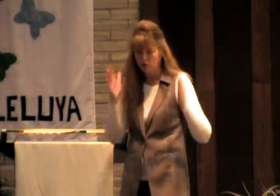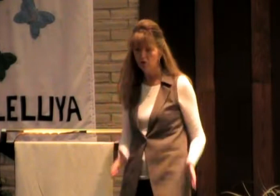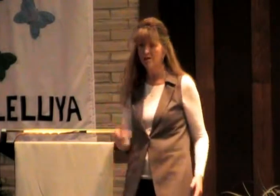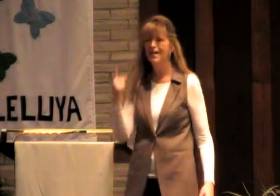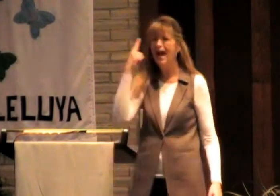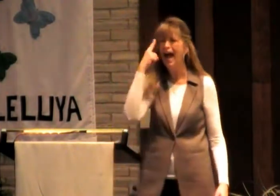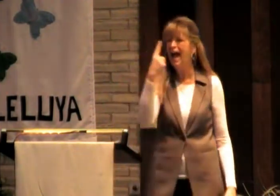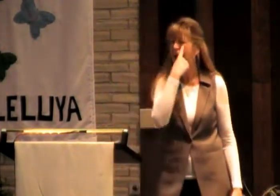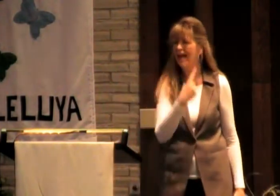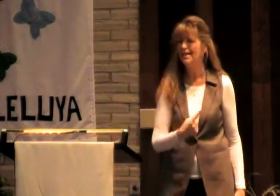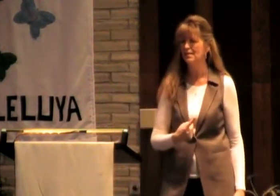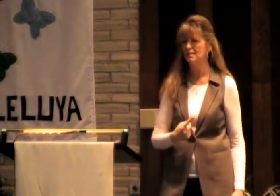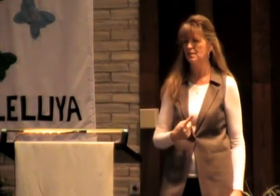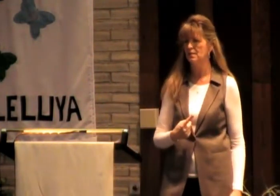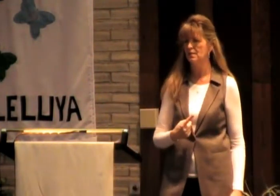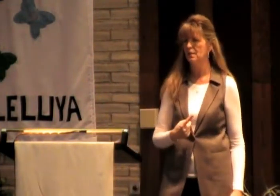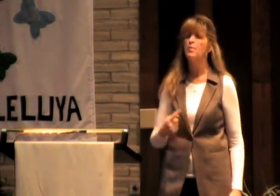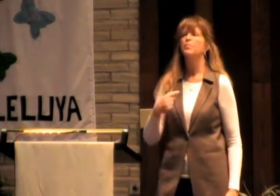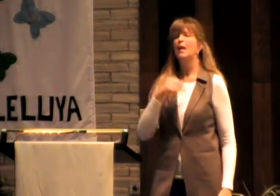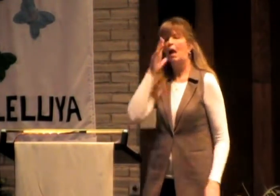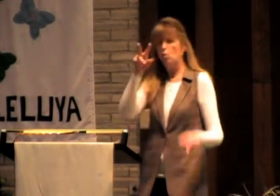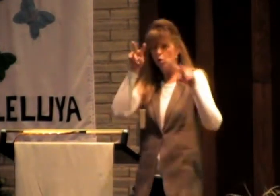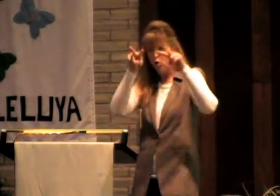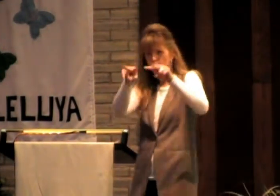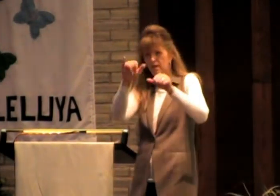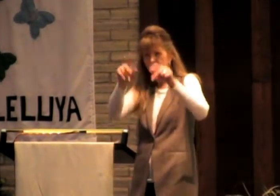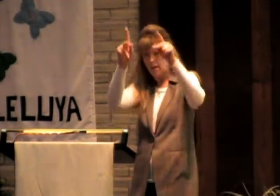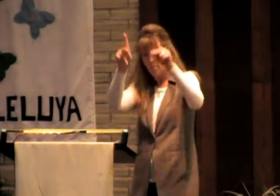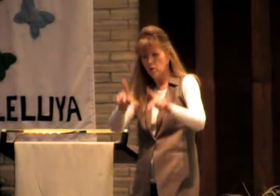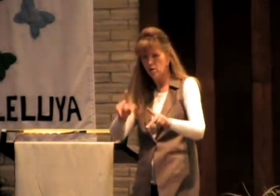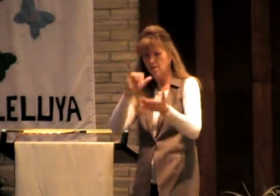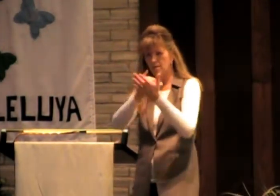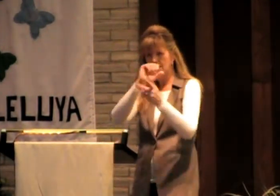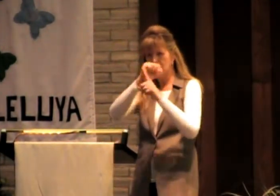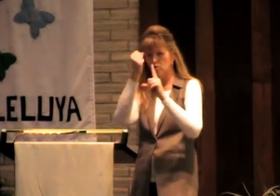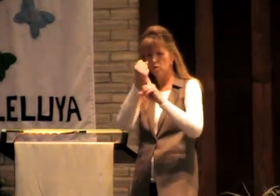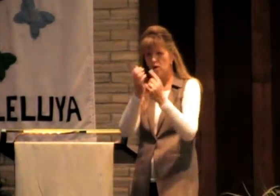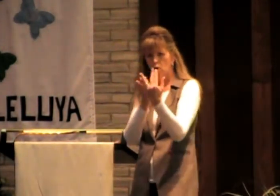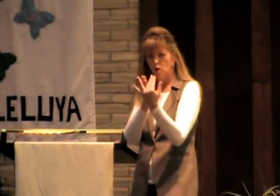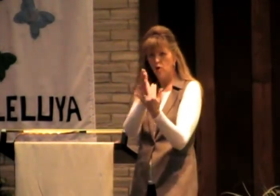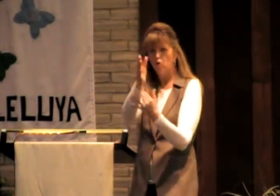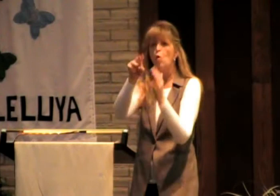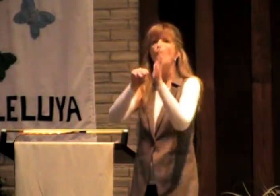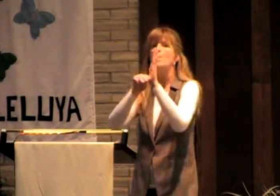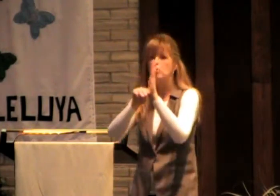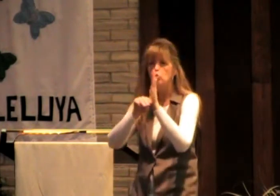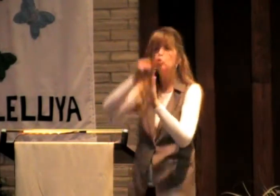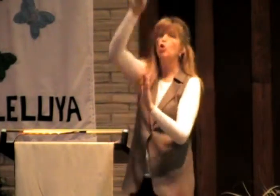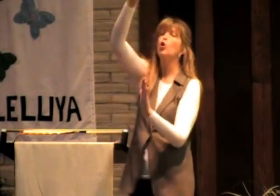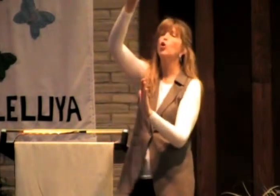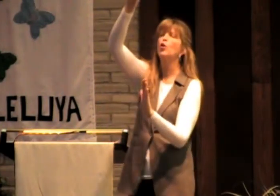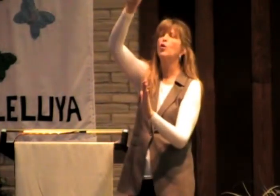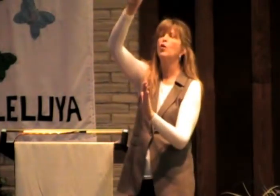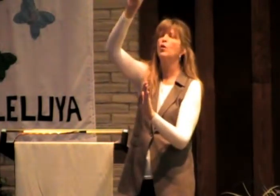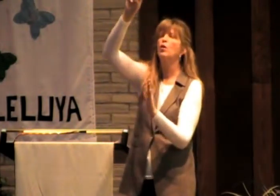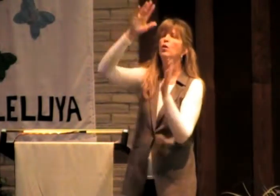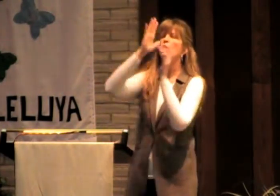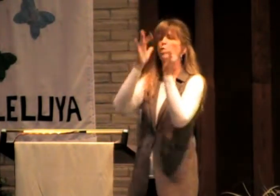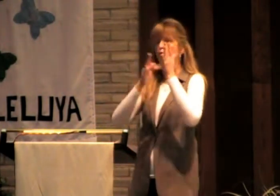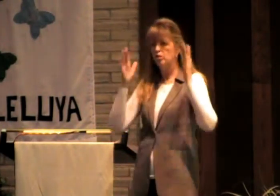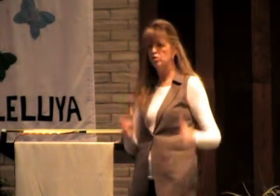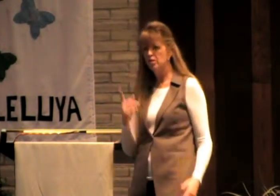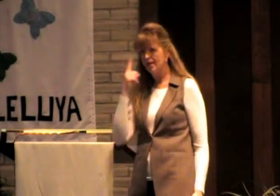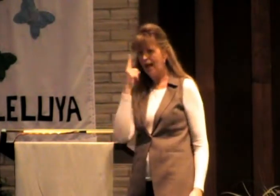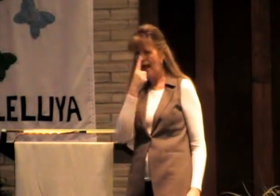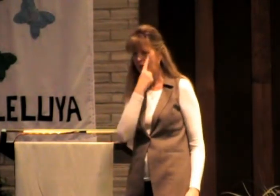person through Christian eyes. I will look at that person and that situation through